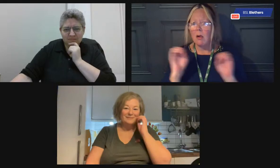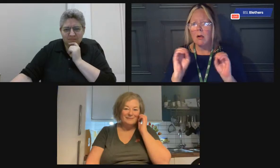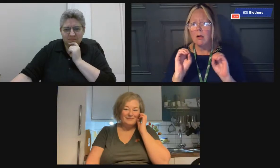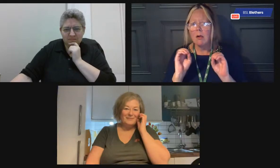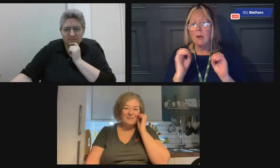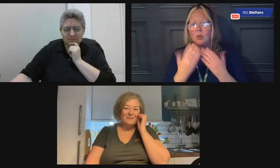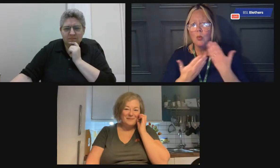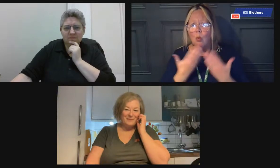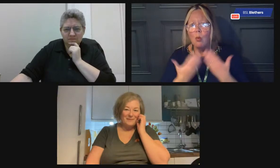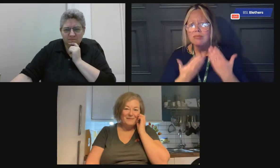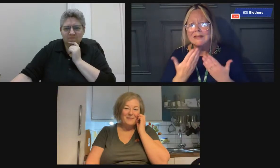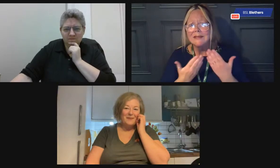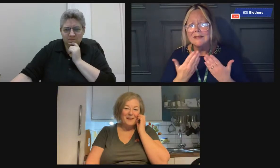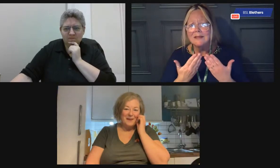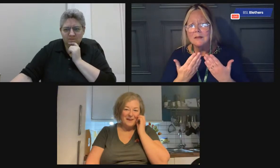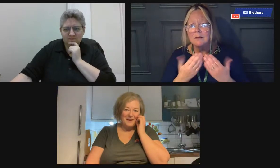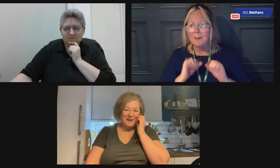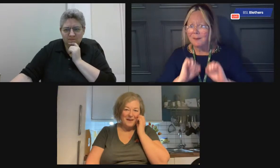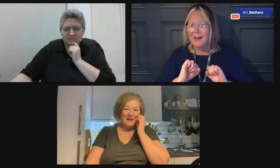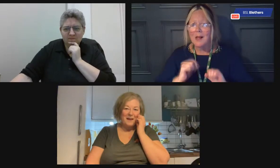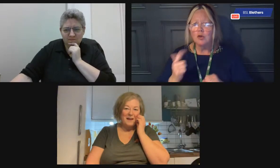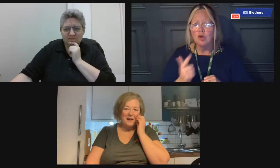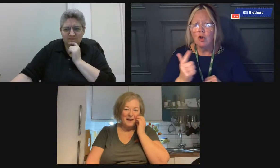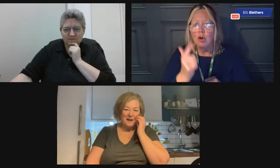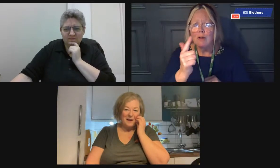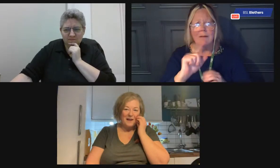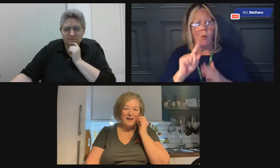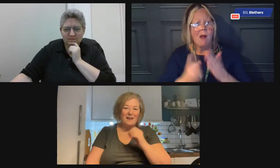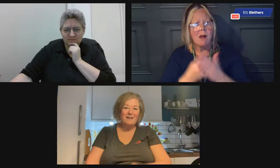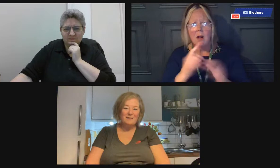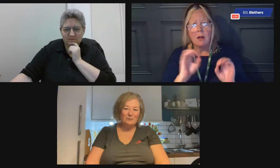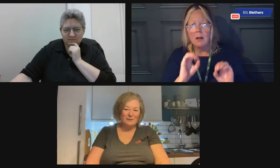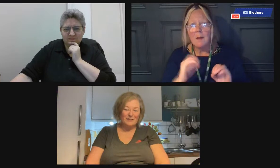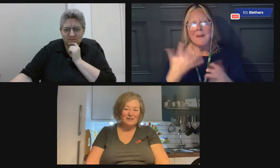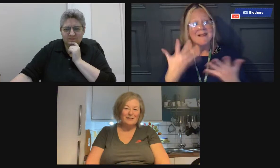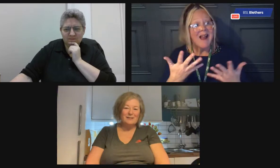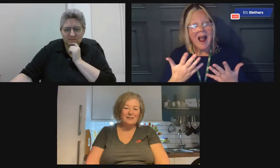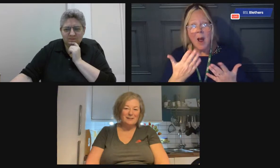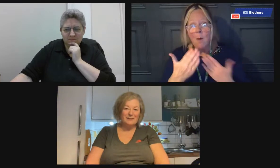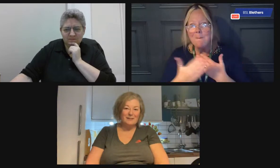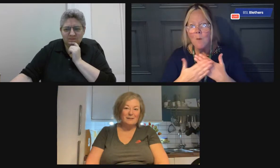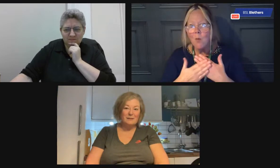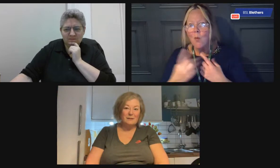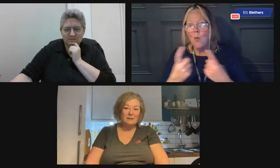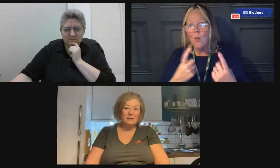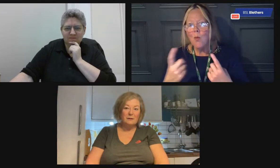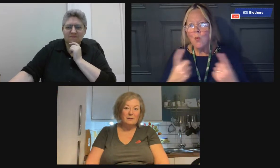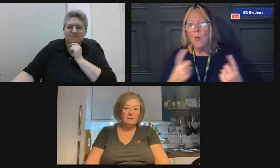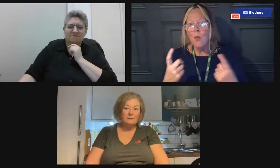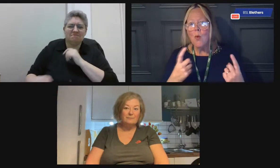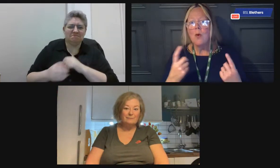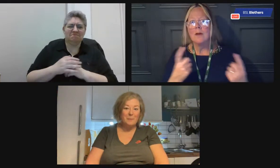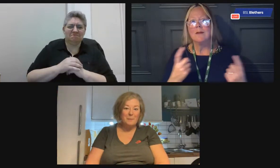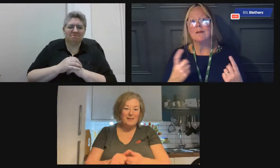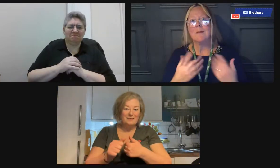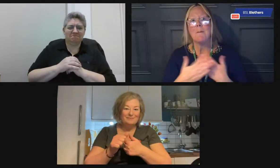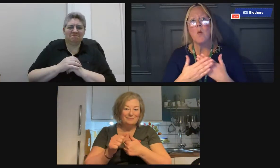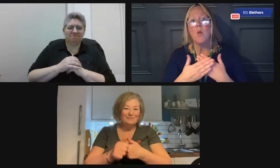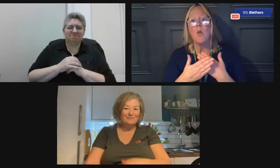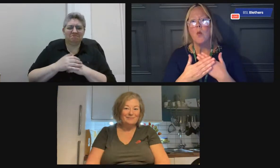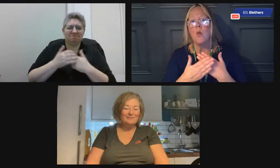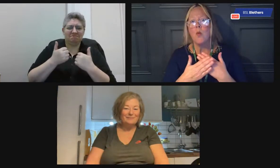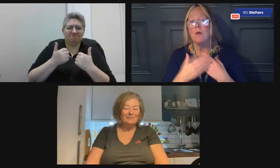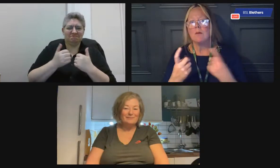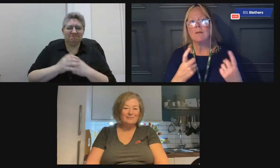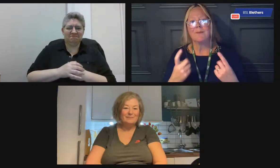this is all about, because we haven't had access to these stories before. We haven't had access to what these journeys are about. But